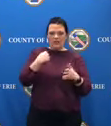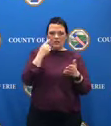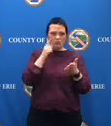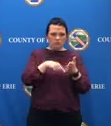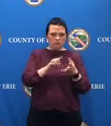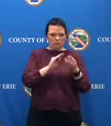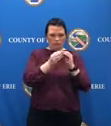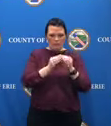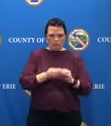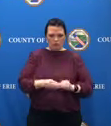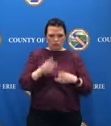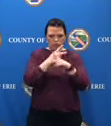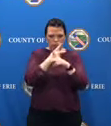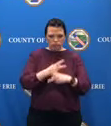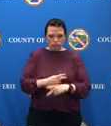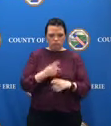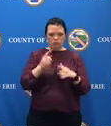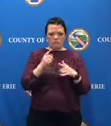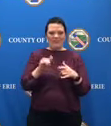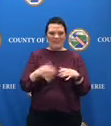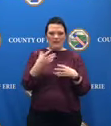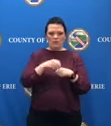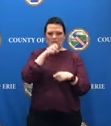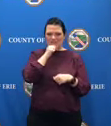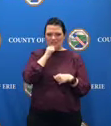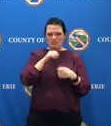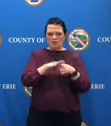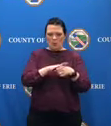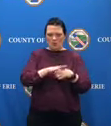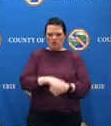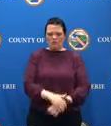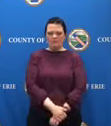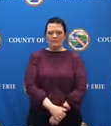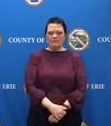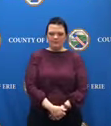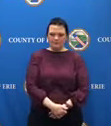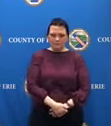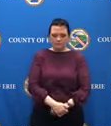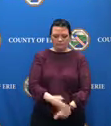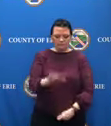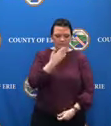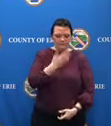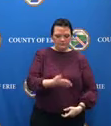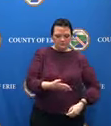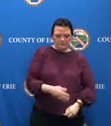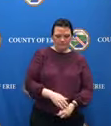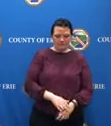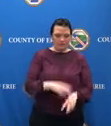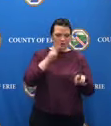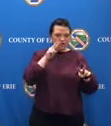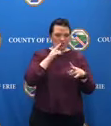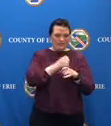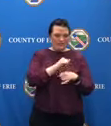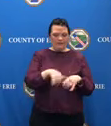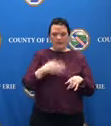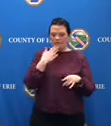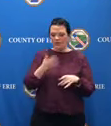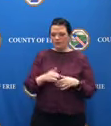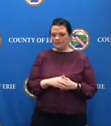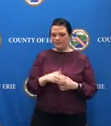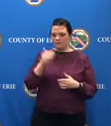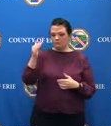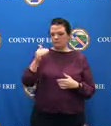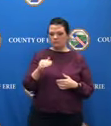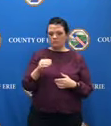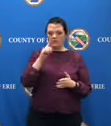and that includes ages and locations. Okay, great. We'll look forward to getting it. Thank you.